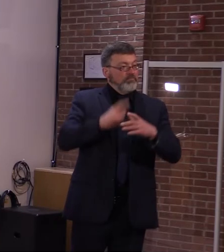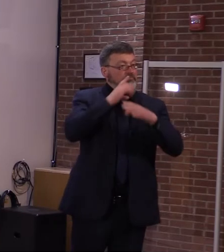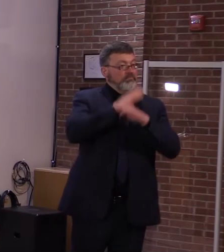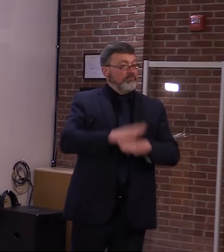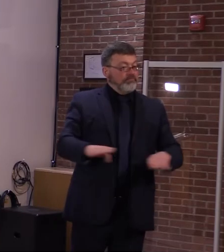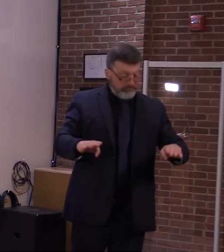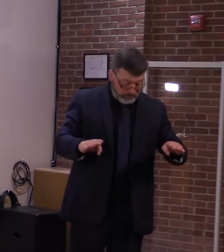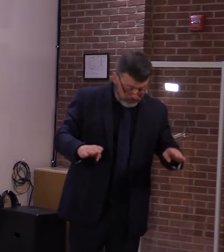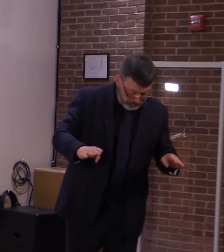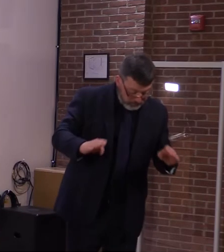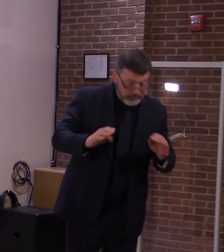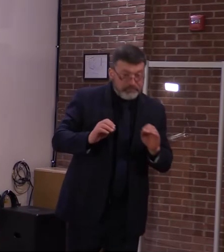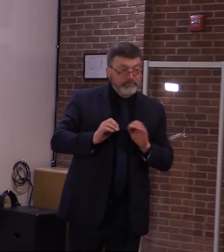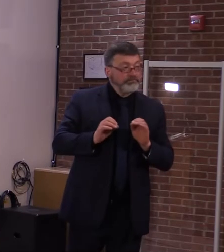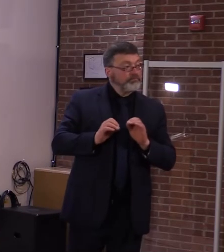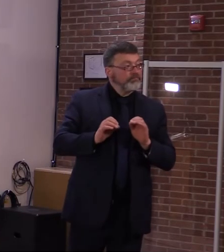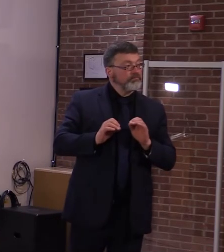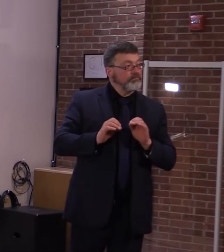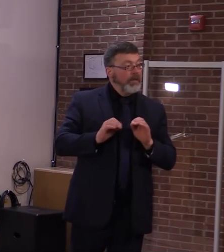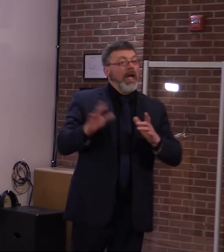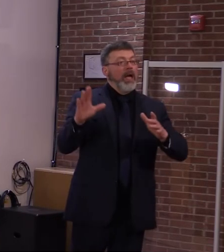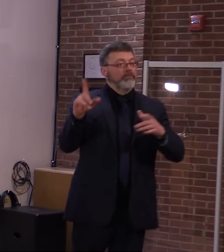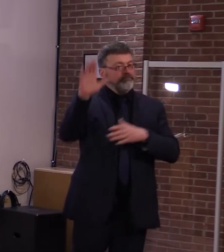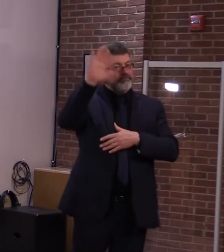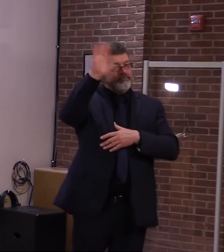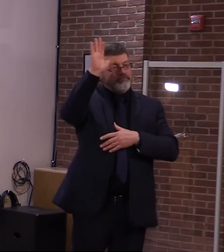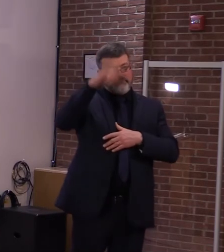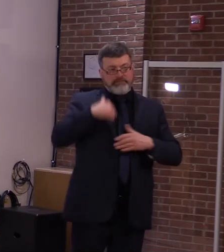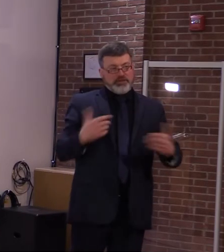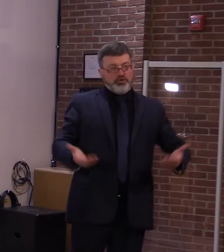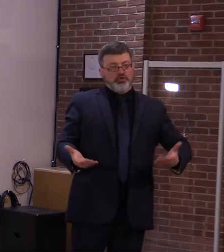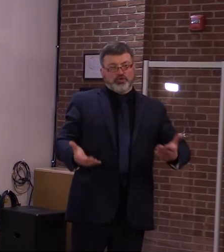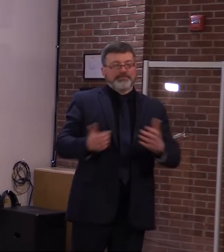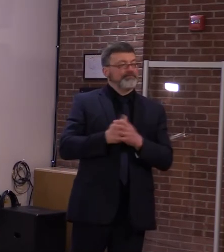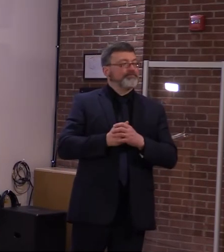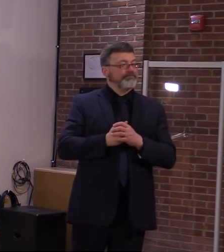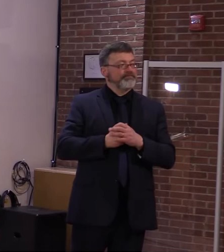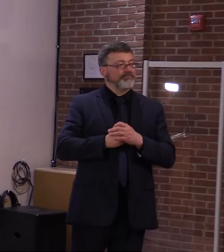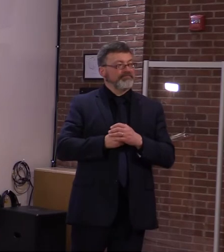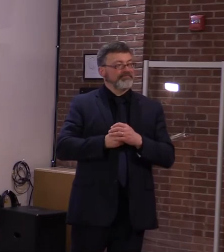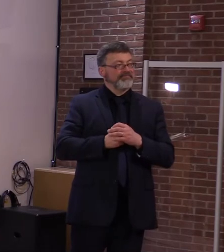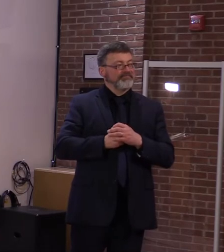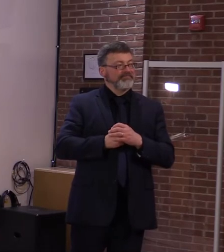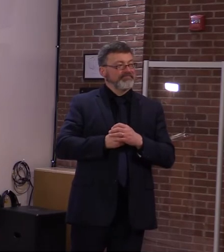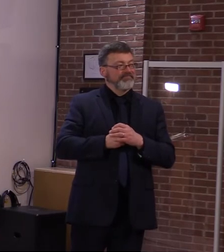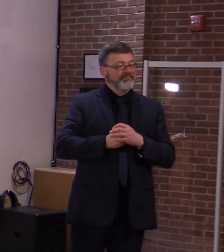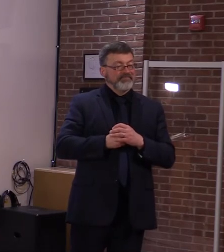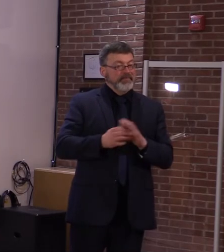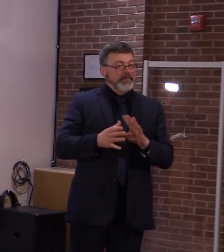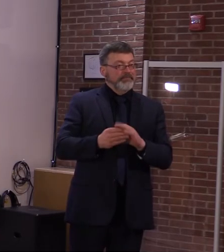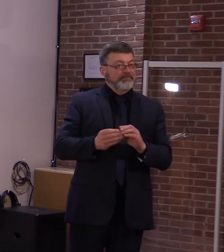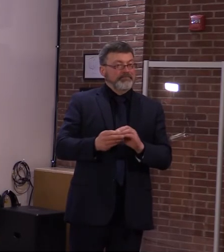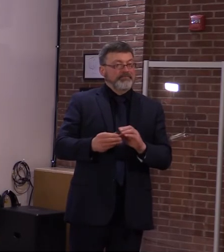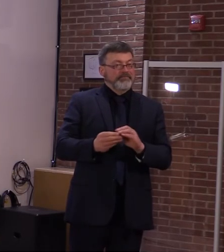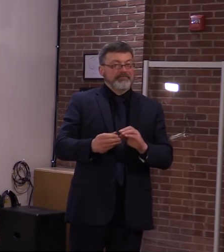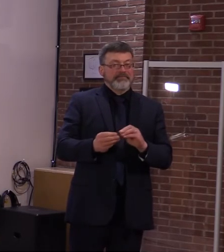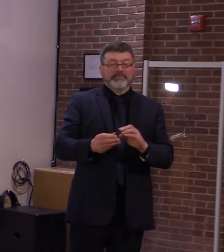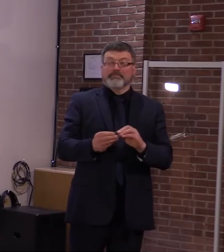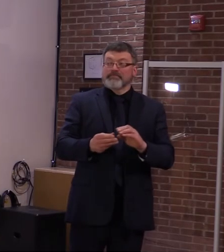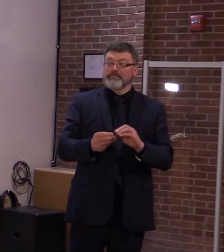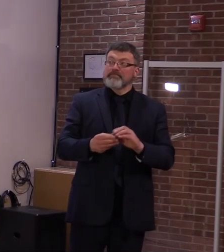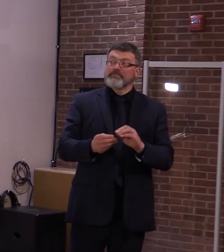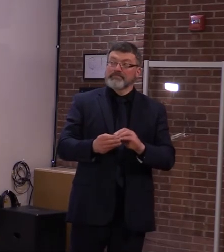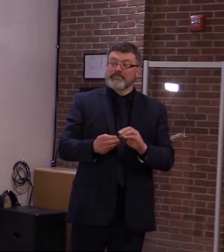Yes. Hello, am I on? Yes, you are. Okay, thank you very much, Governor. Thanks for your patience. Two